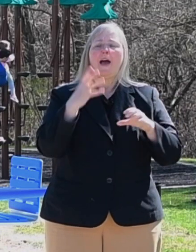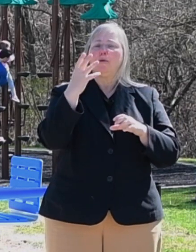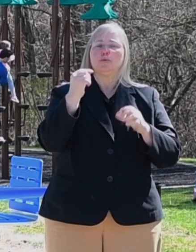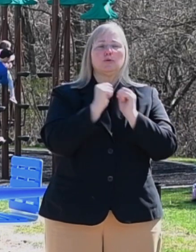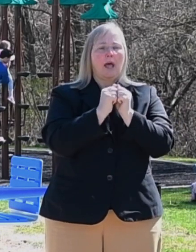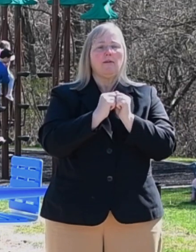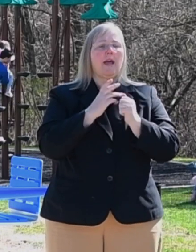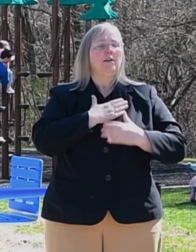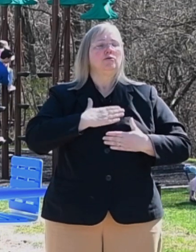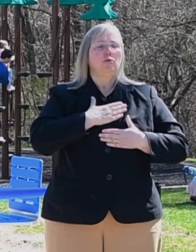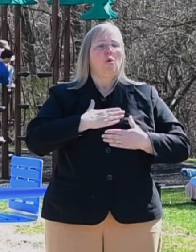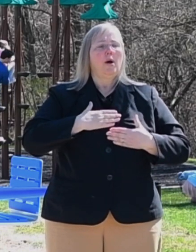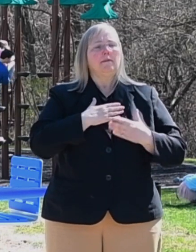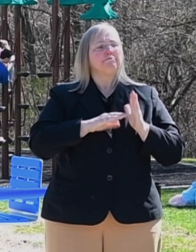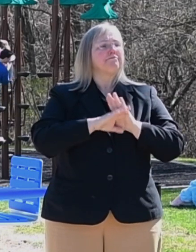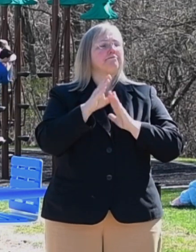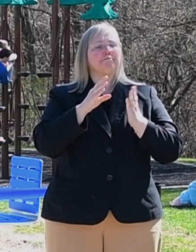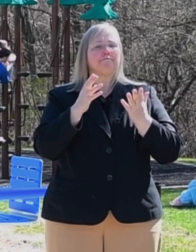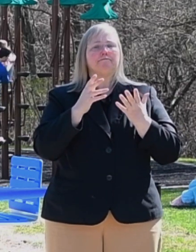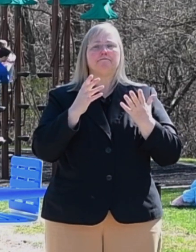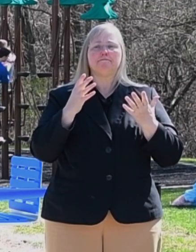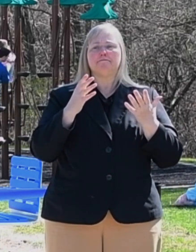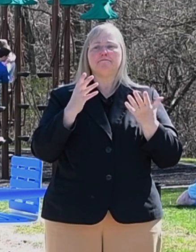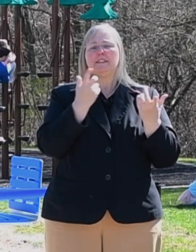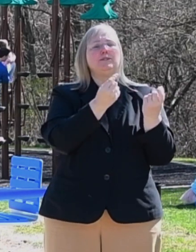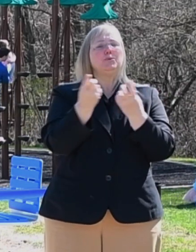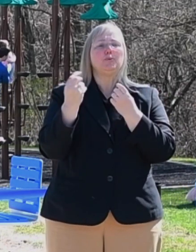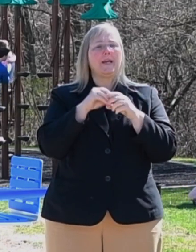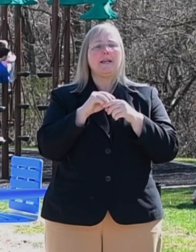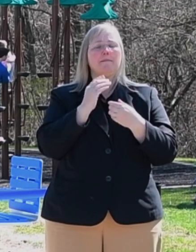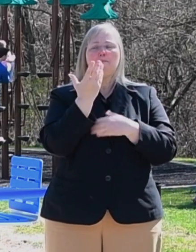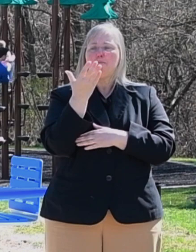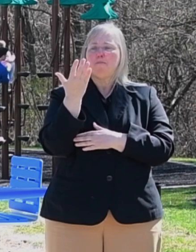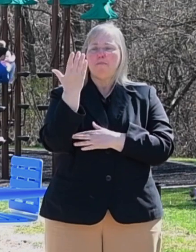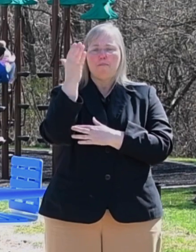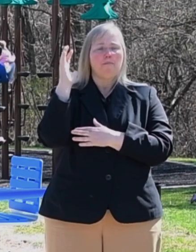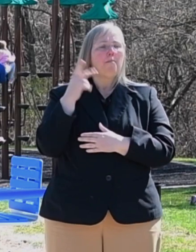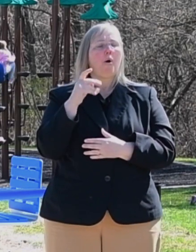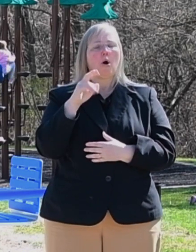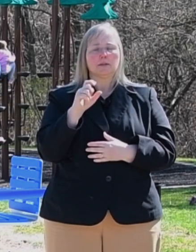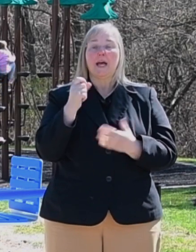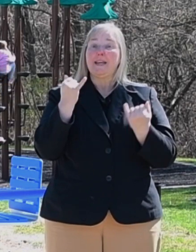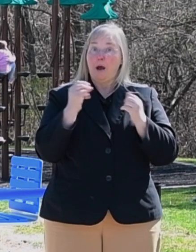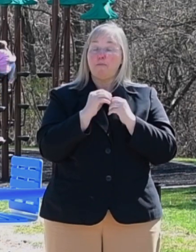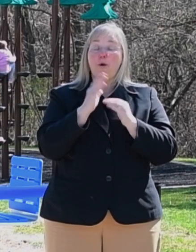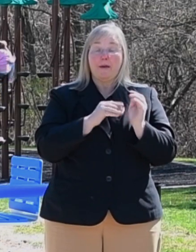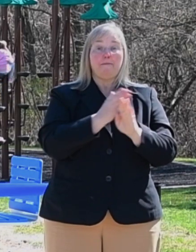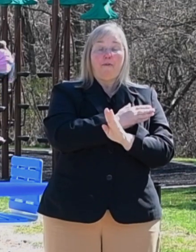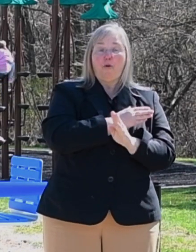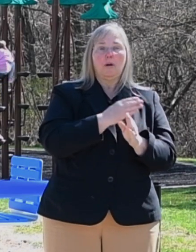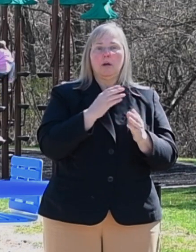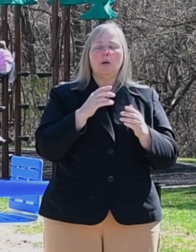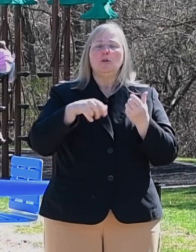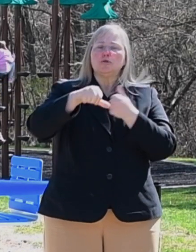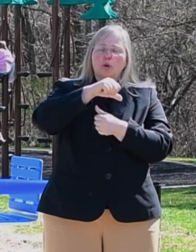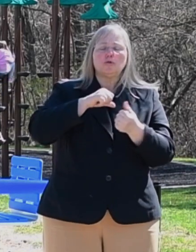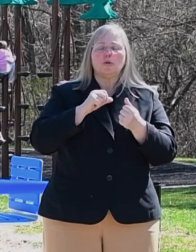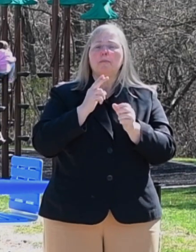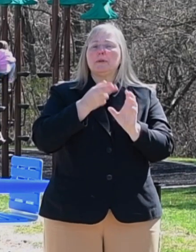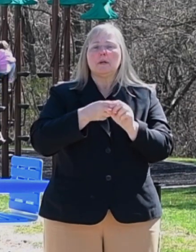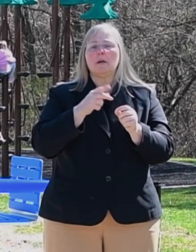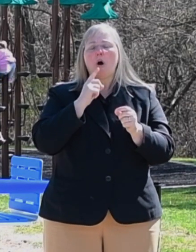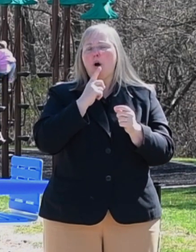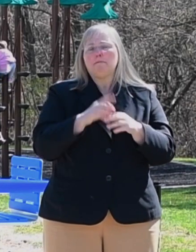vibrancy of our parks. Now more than ever, social participation and engagement are vital components to a